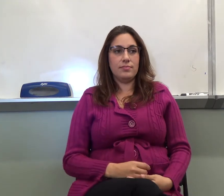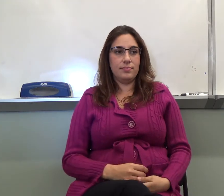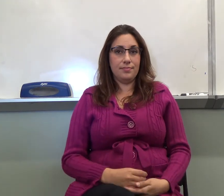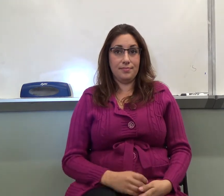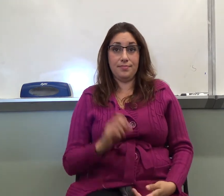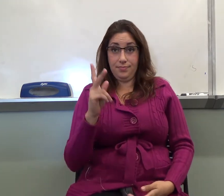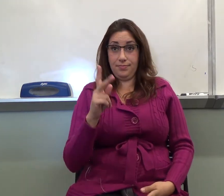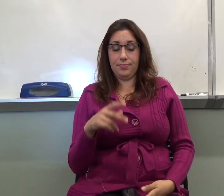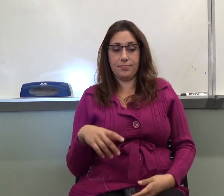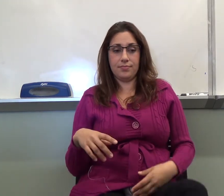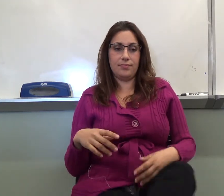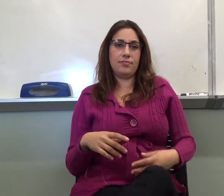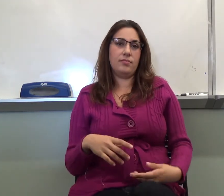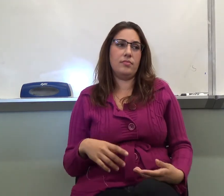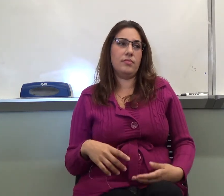This is just to keep our